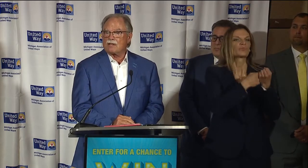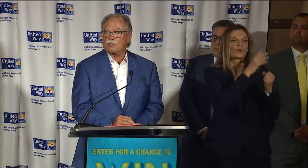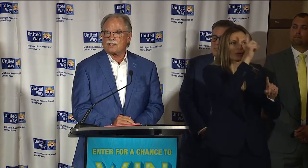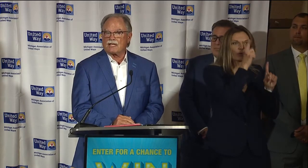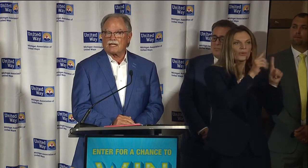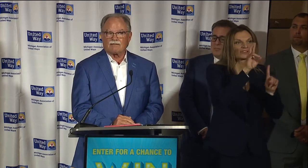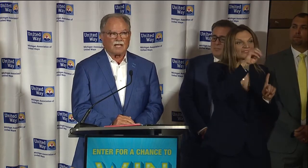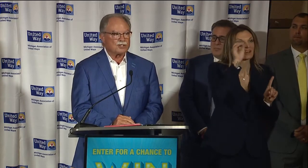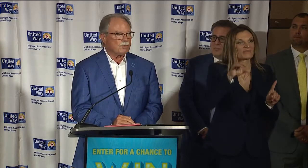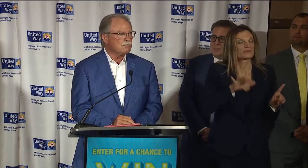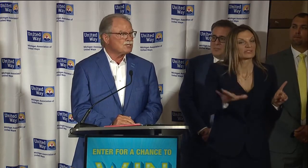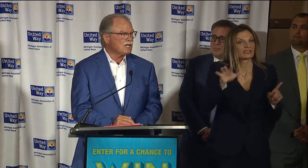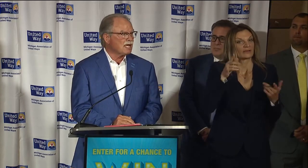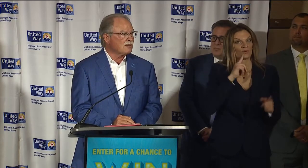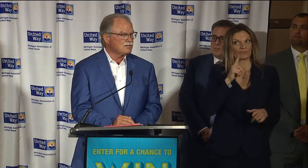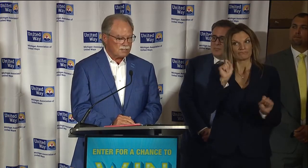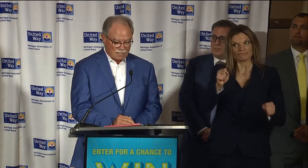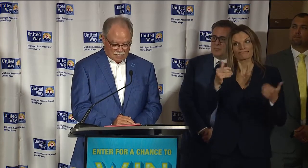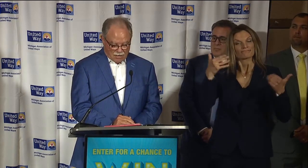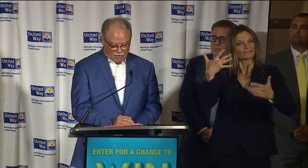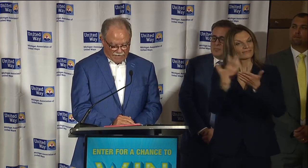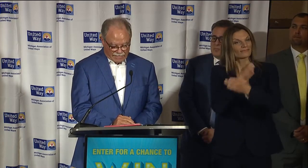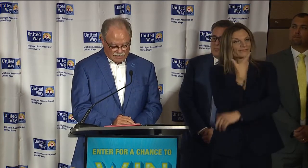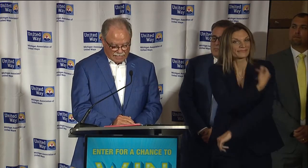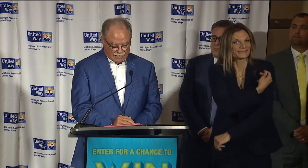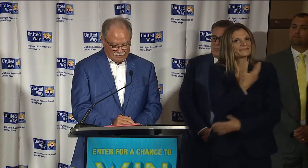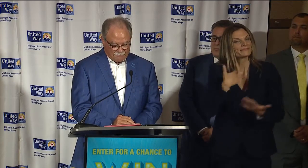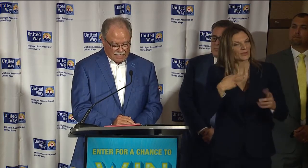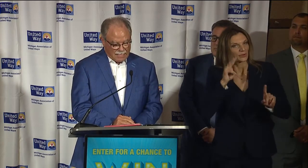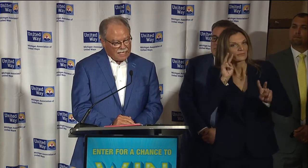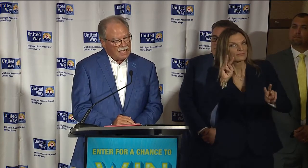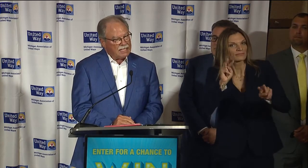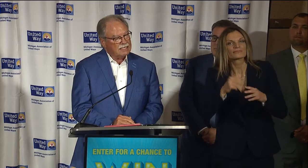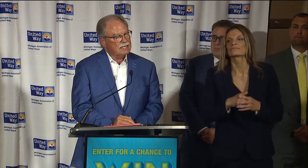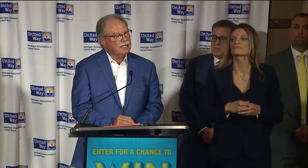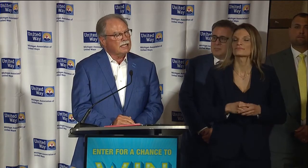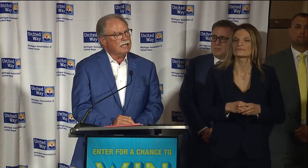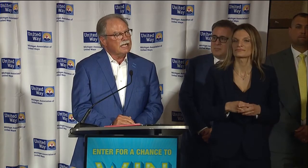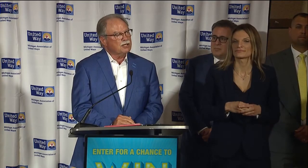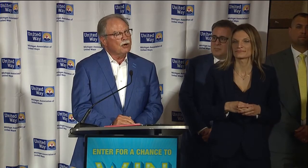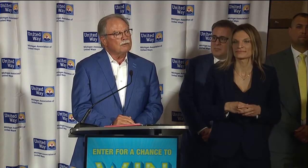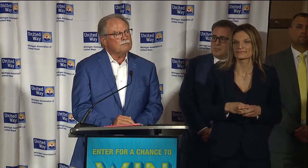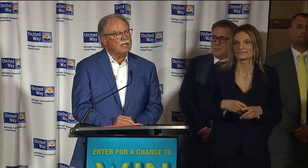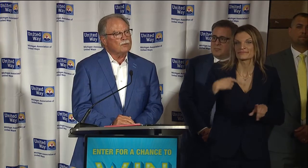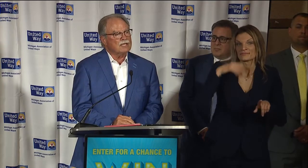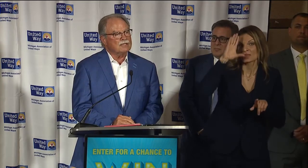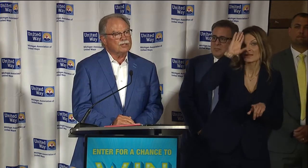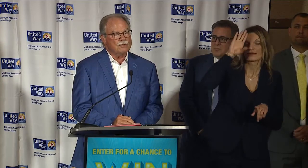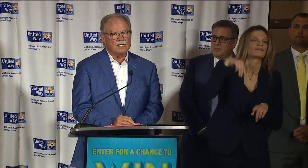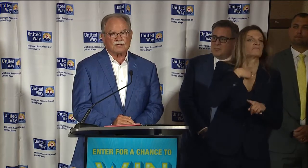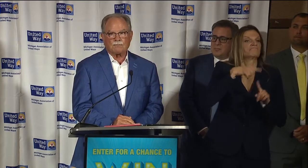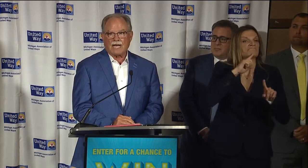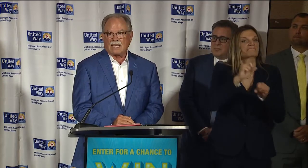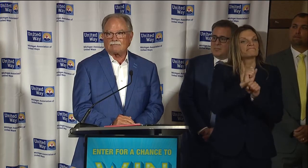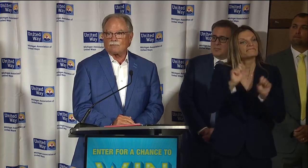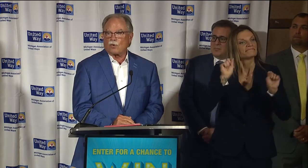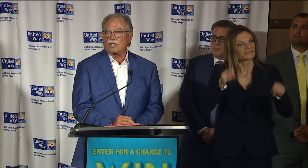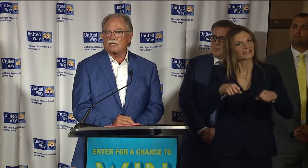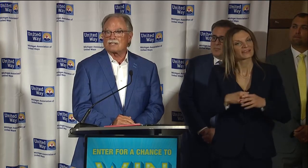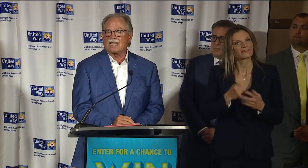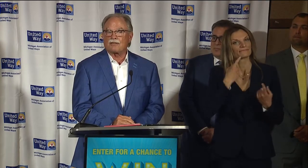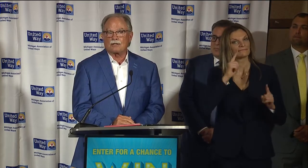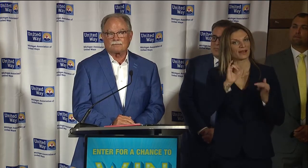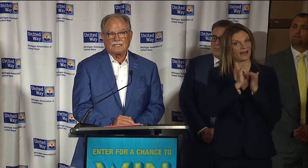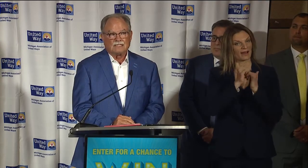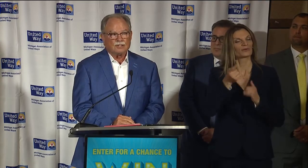that 70% of eligible Michiganders are vaccinated, and I know that we can do this by